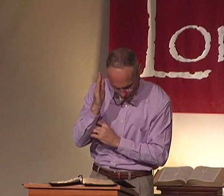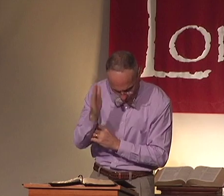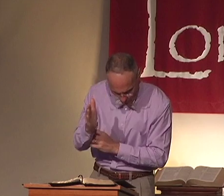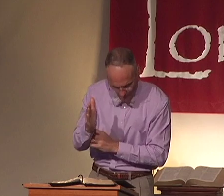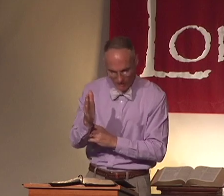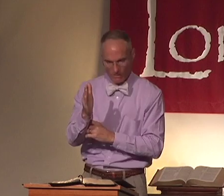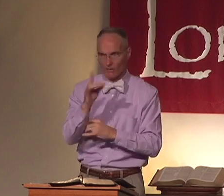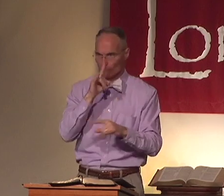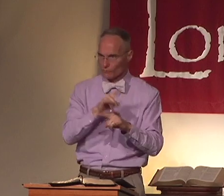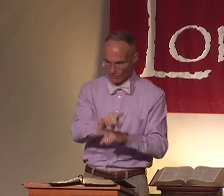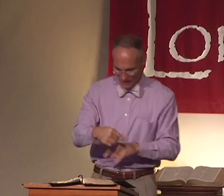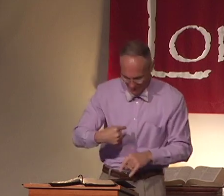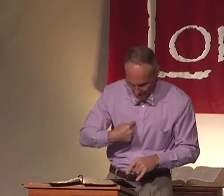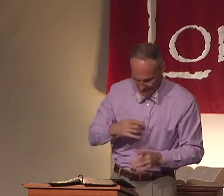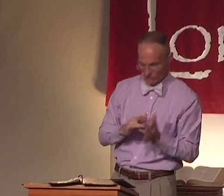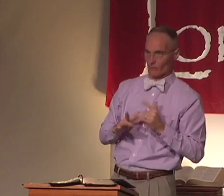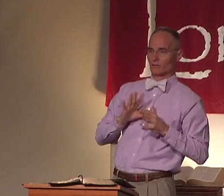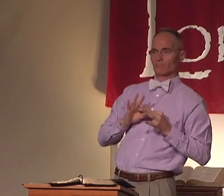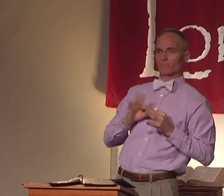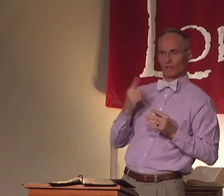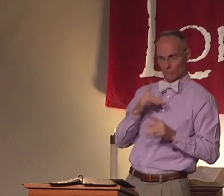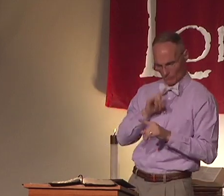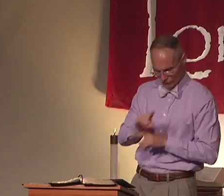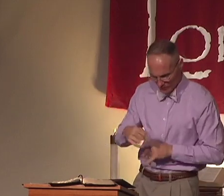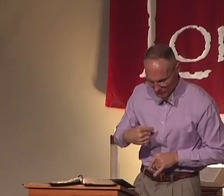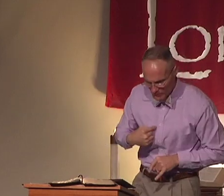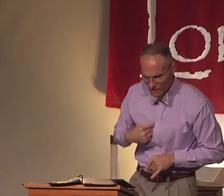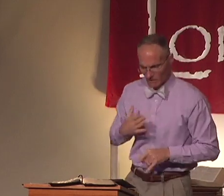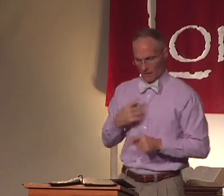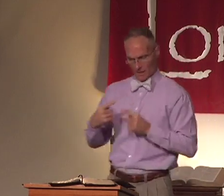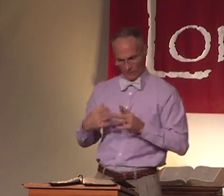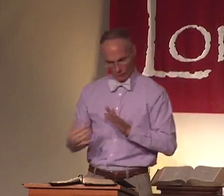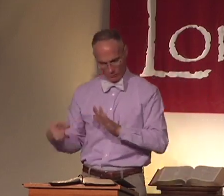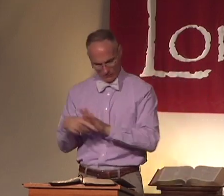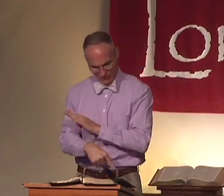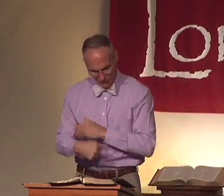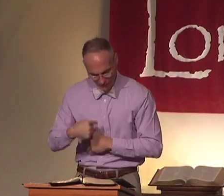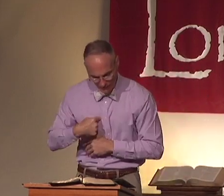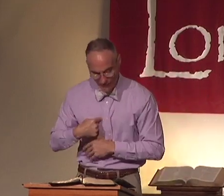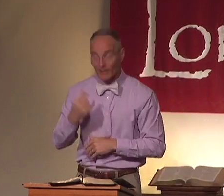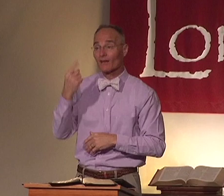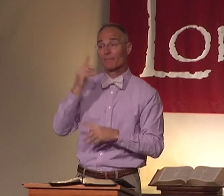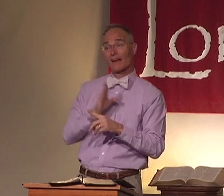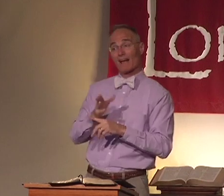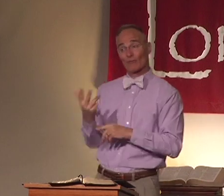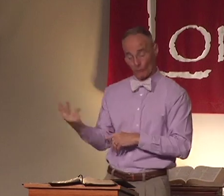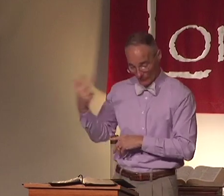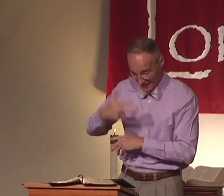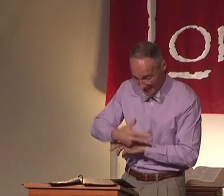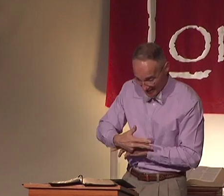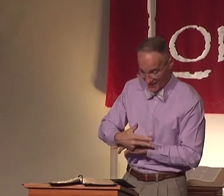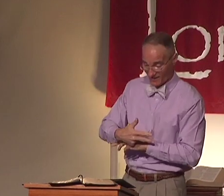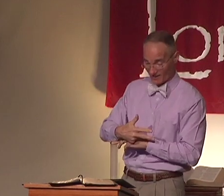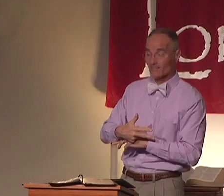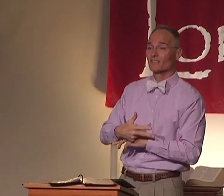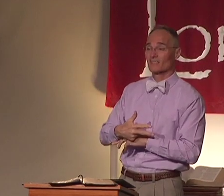9, someone will betray me. Jesus is telling them, someone will betray me. They will come to kill me. But after